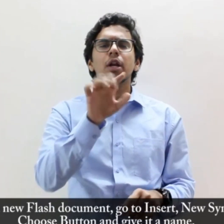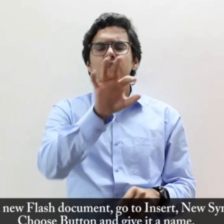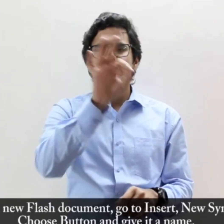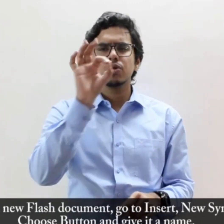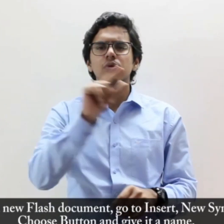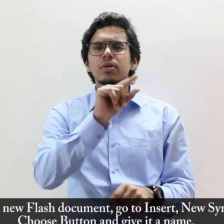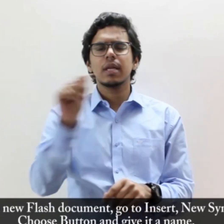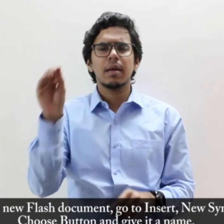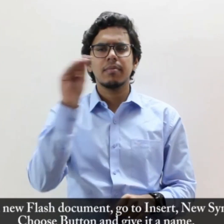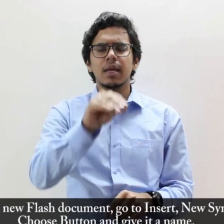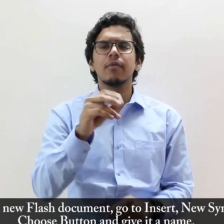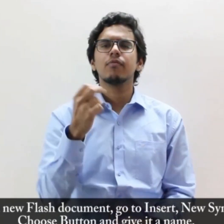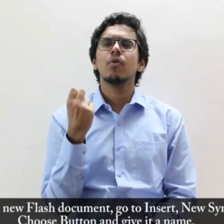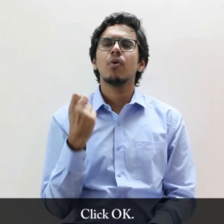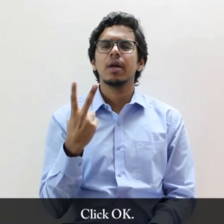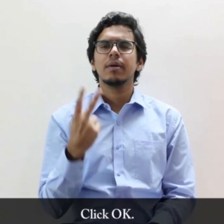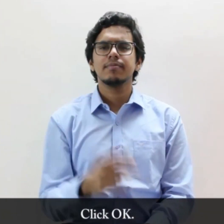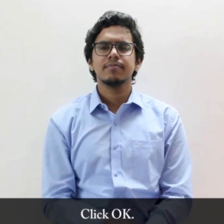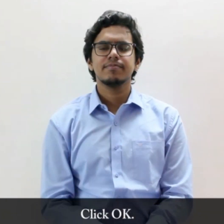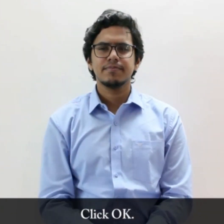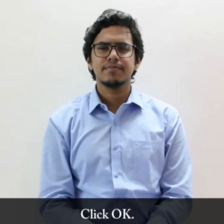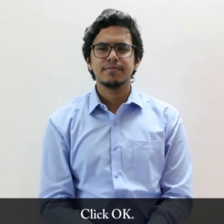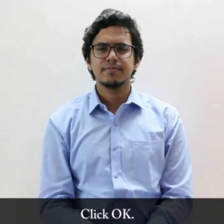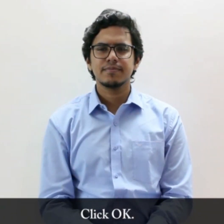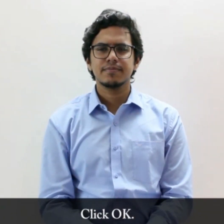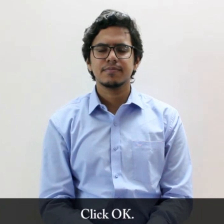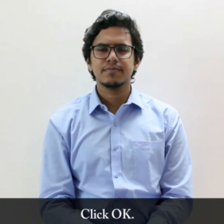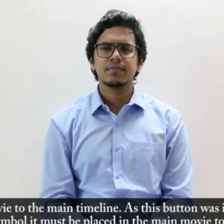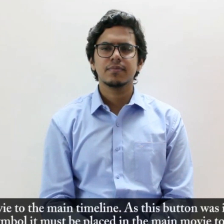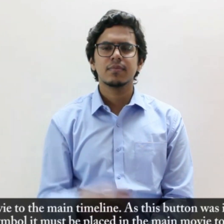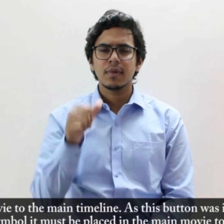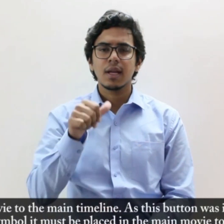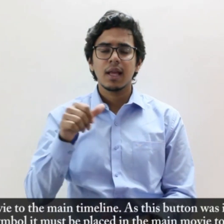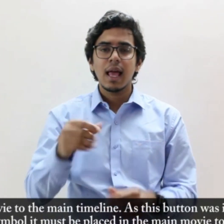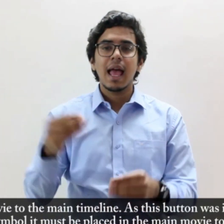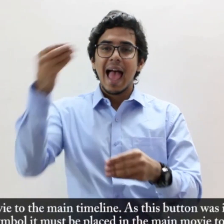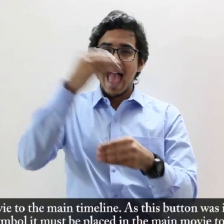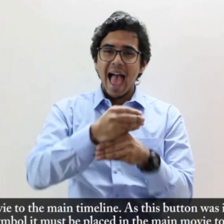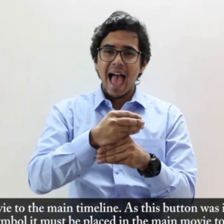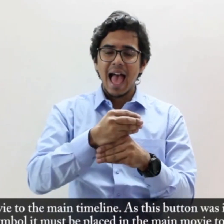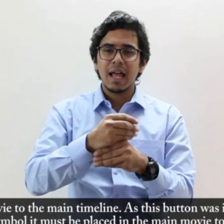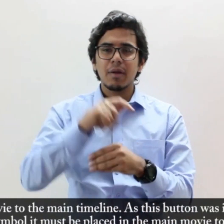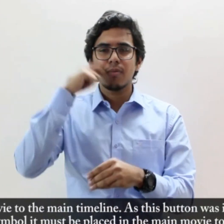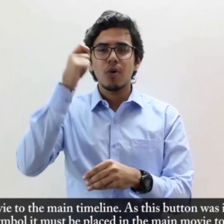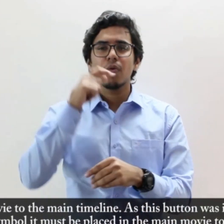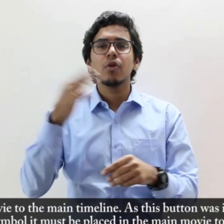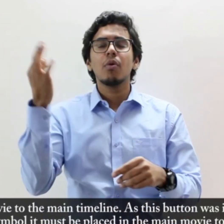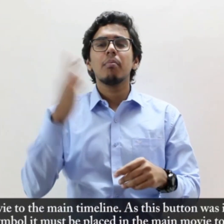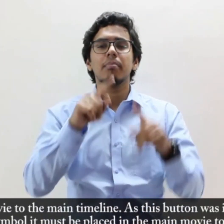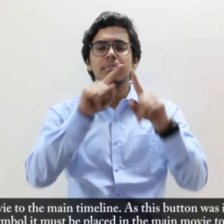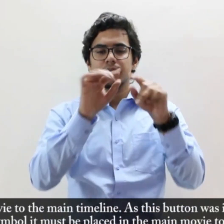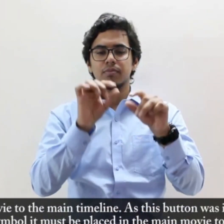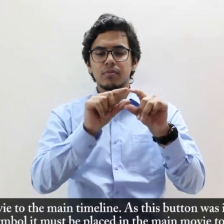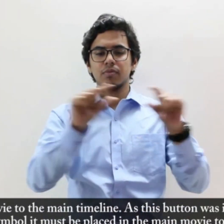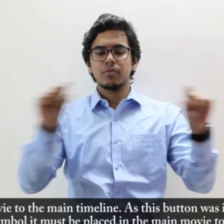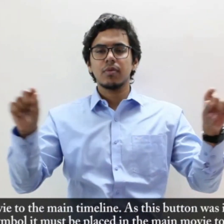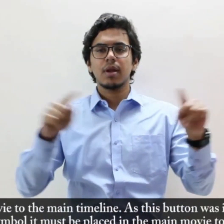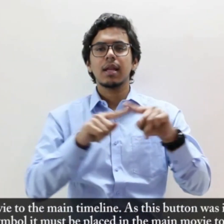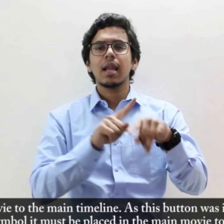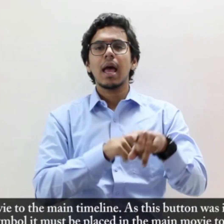it a name. Click OK. Add the movie to the main timeline. As the button was